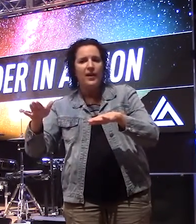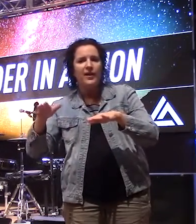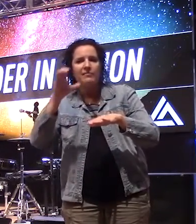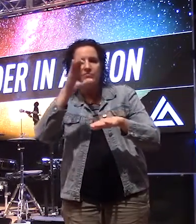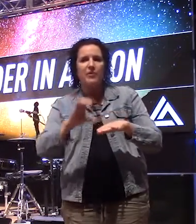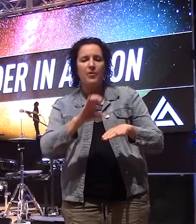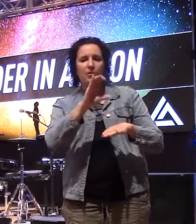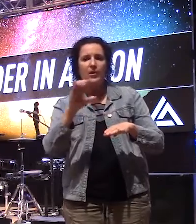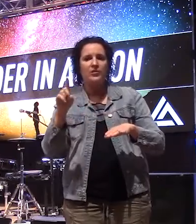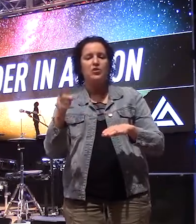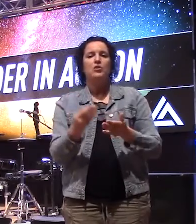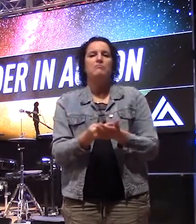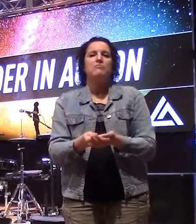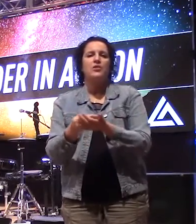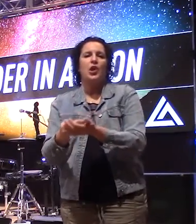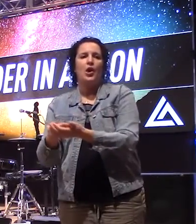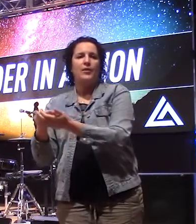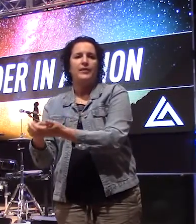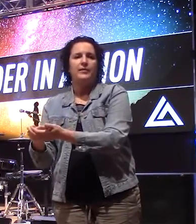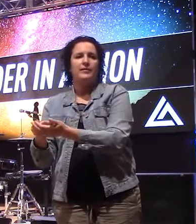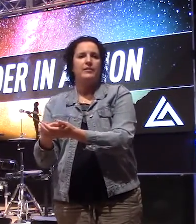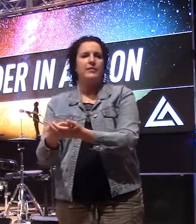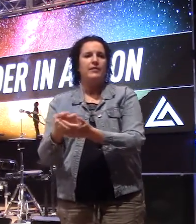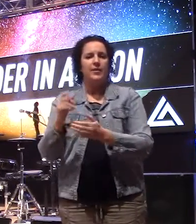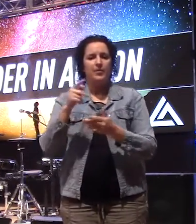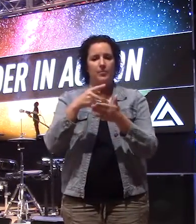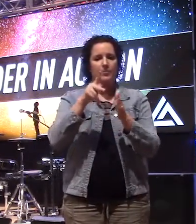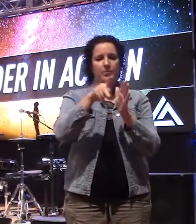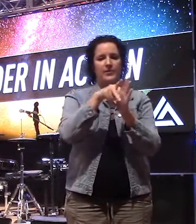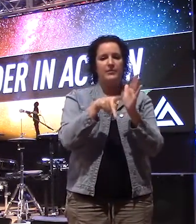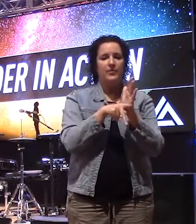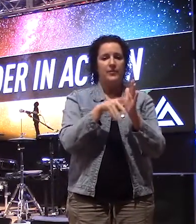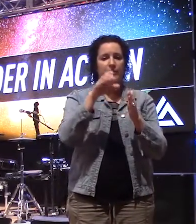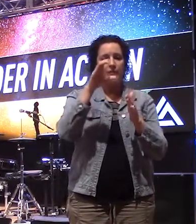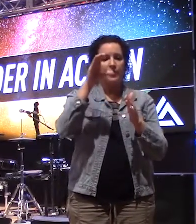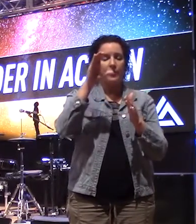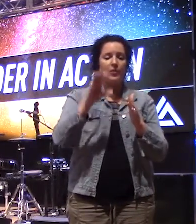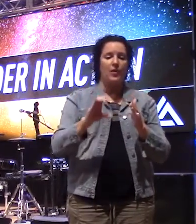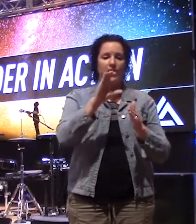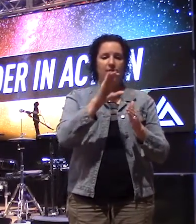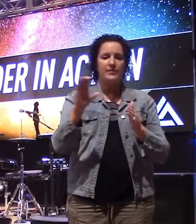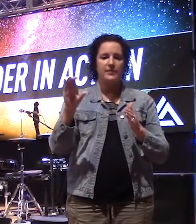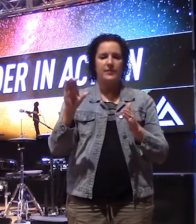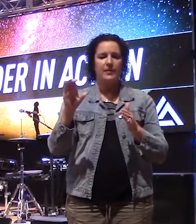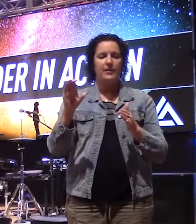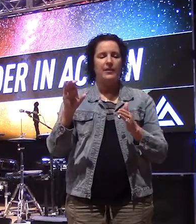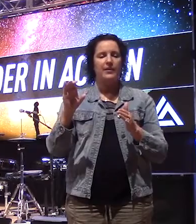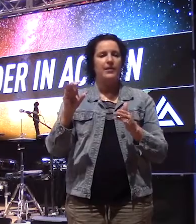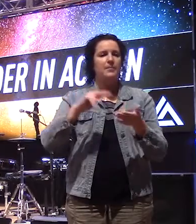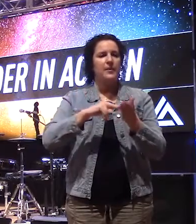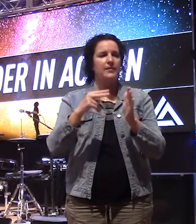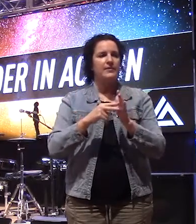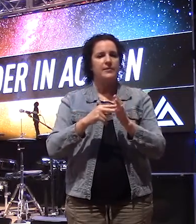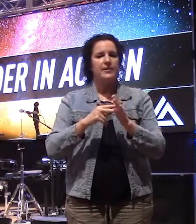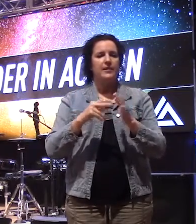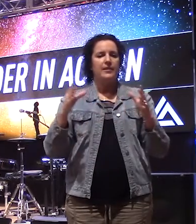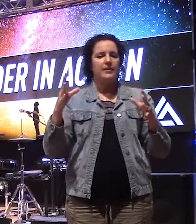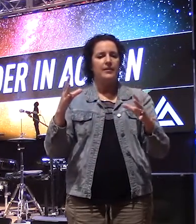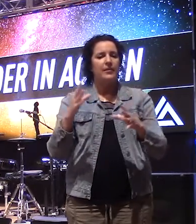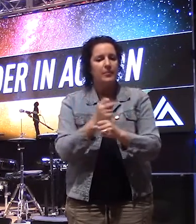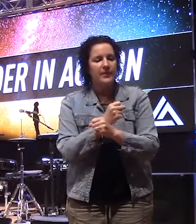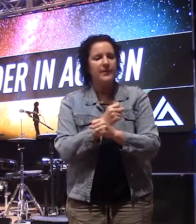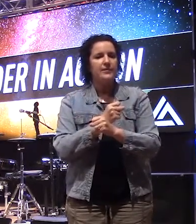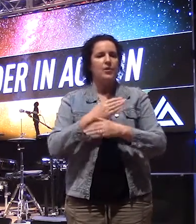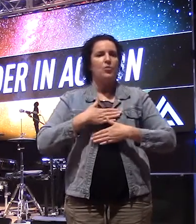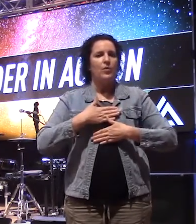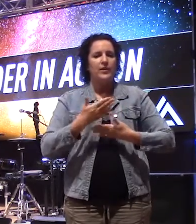away. And the principle of the cross is this. It's a total willingness to fall to the ground and die. Except the creator free fall on the